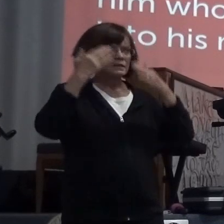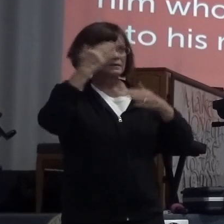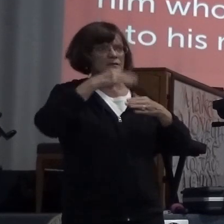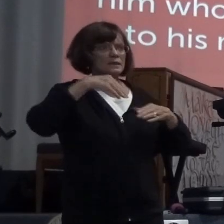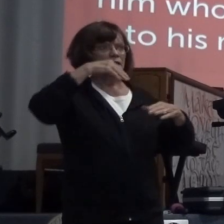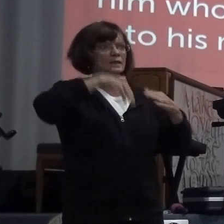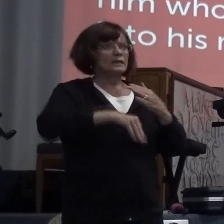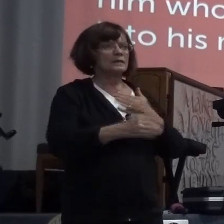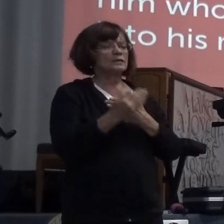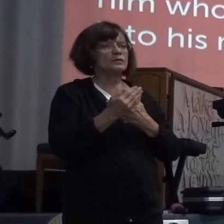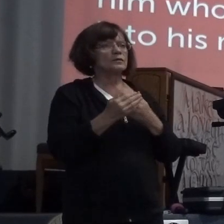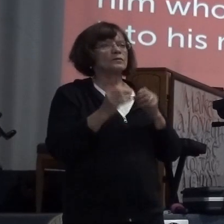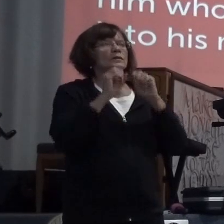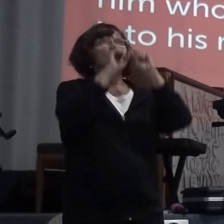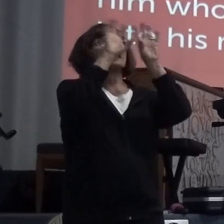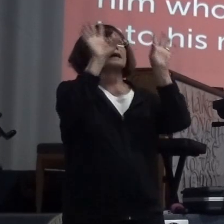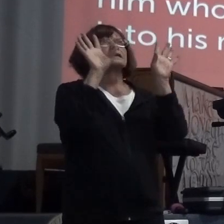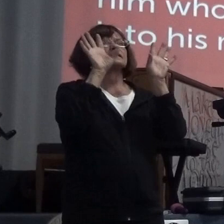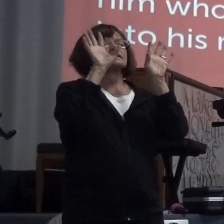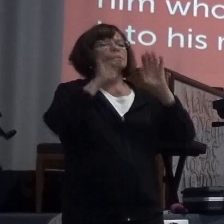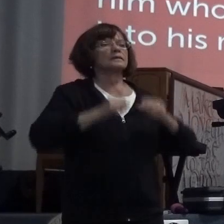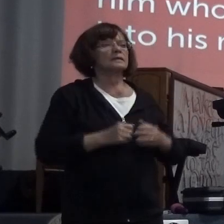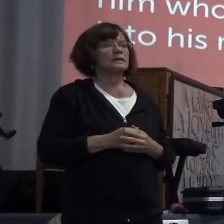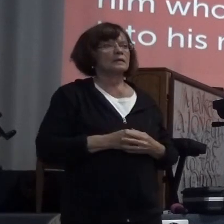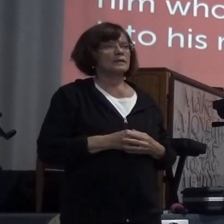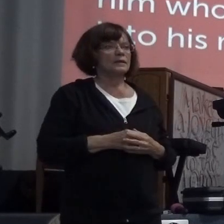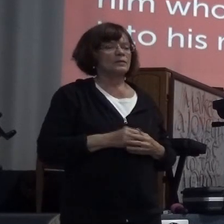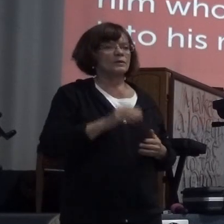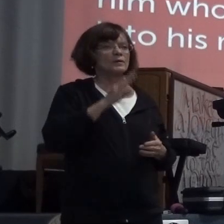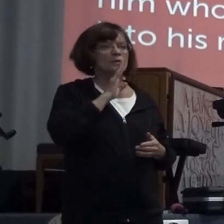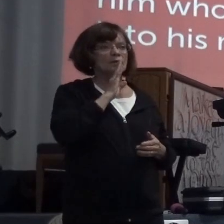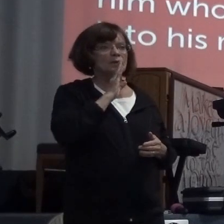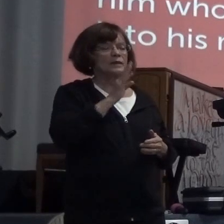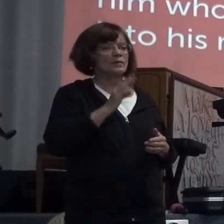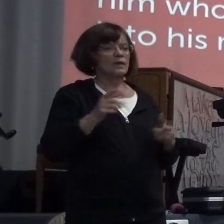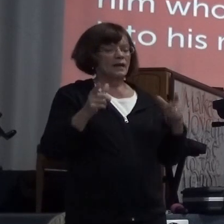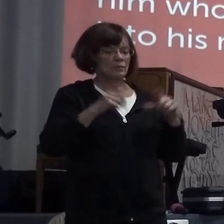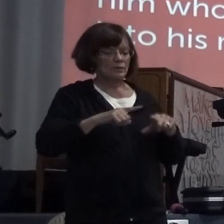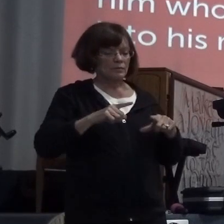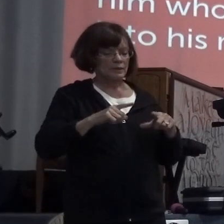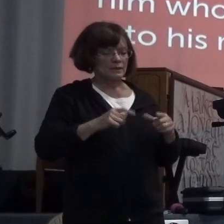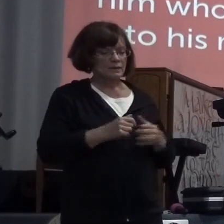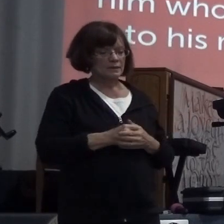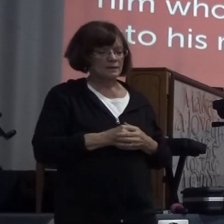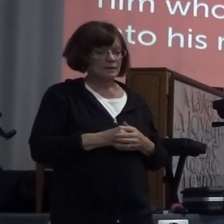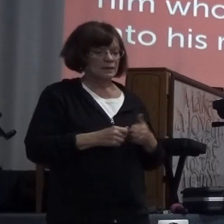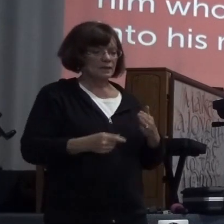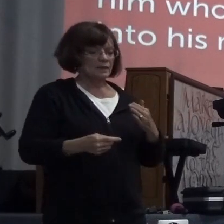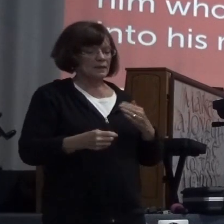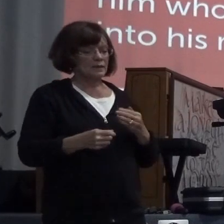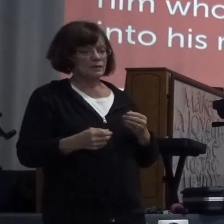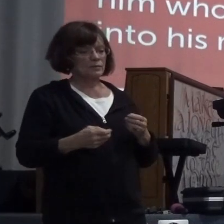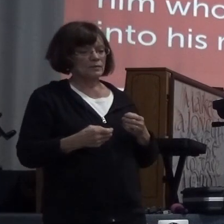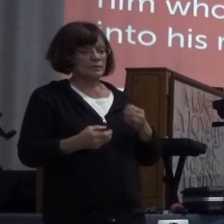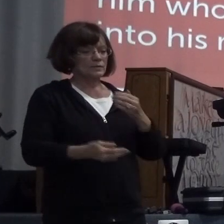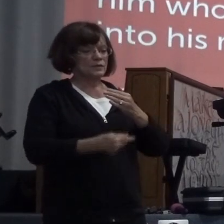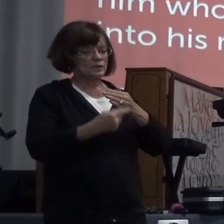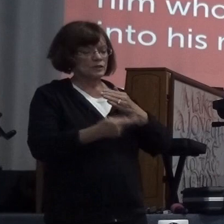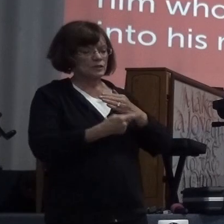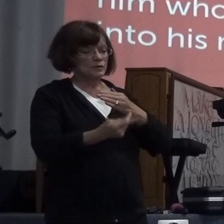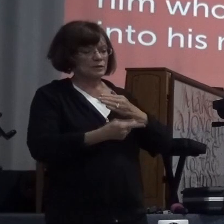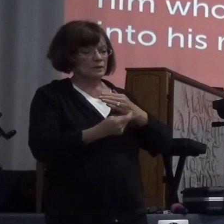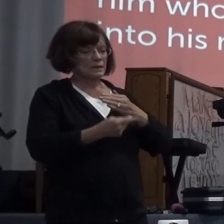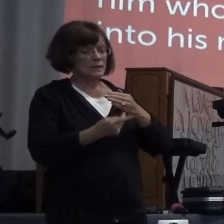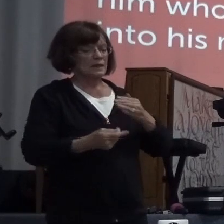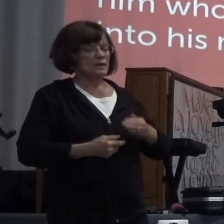here he is, he's reiterating, this, they're going through the trials. They're being burned at the stake. They're being tortured. And, and wicked things are